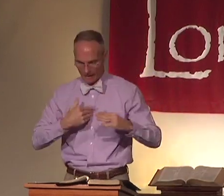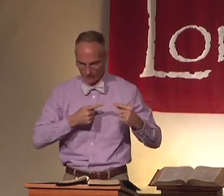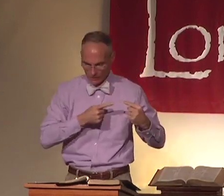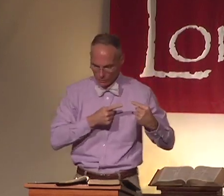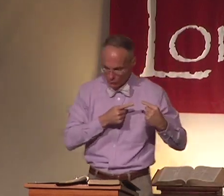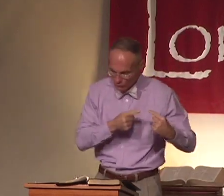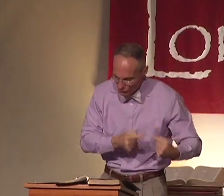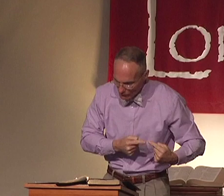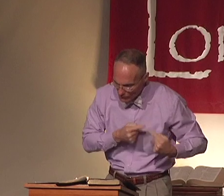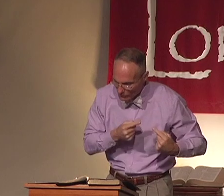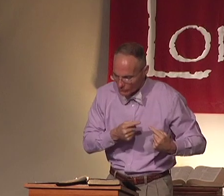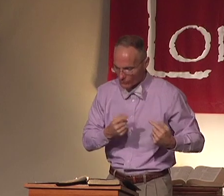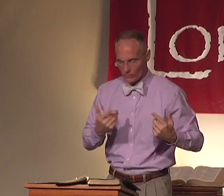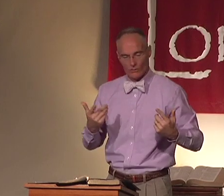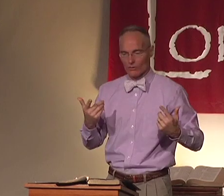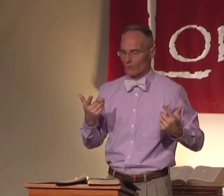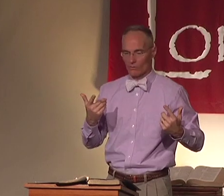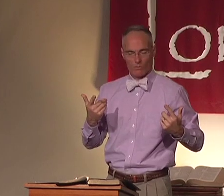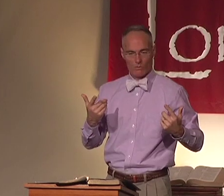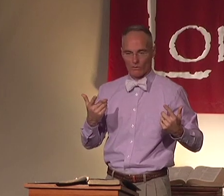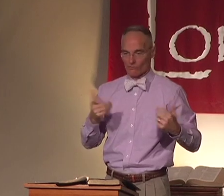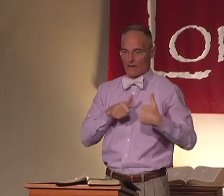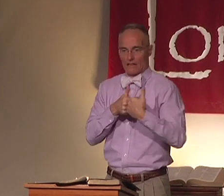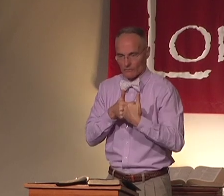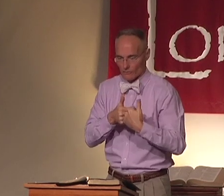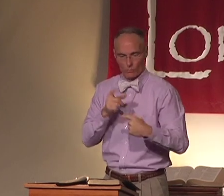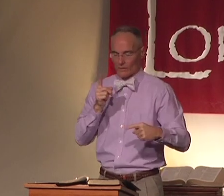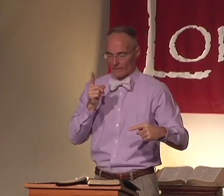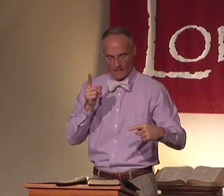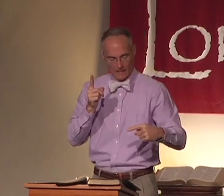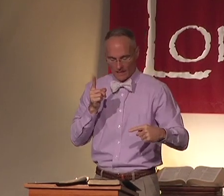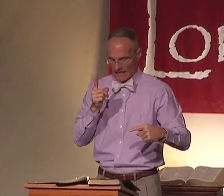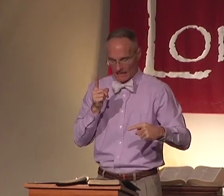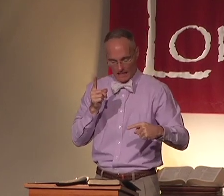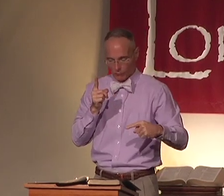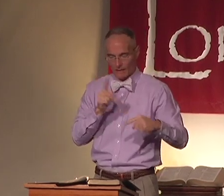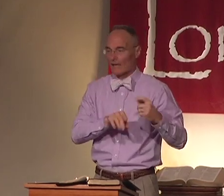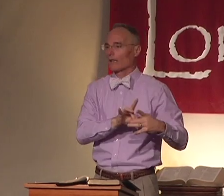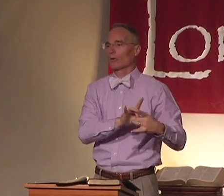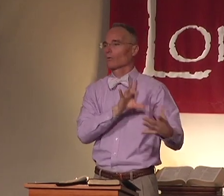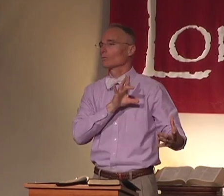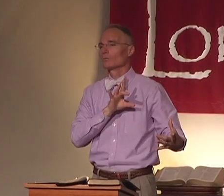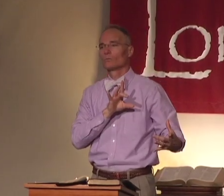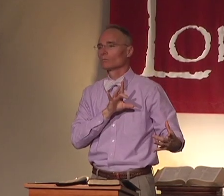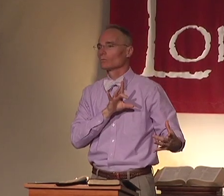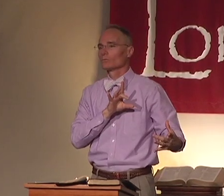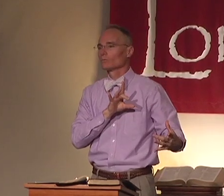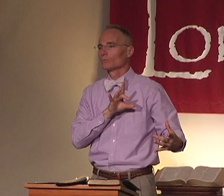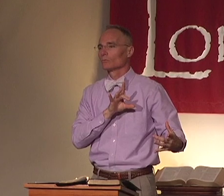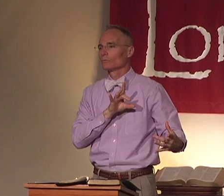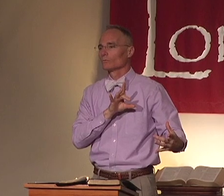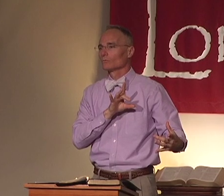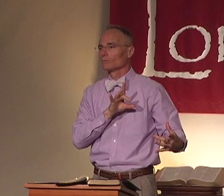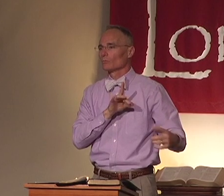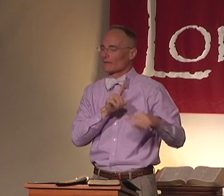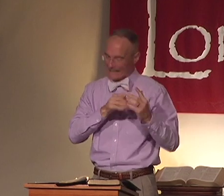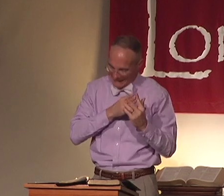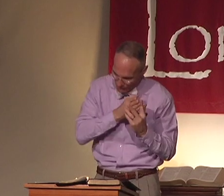have barriers, we have struggles, we have challenges that we just can't let go of.